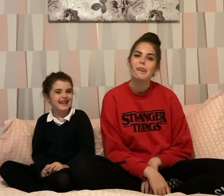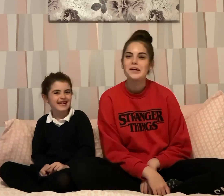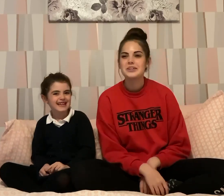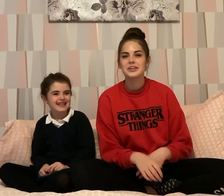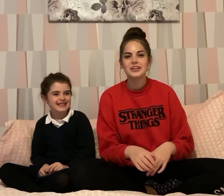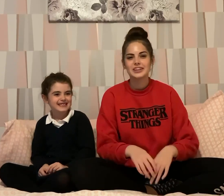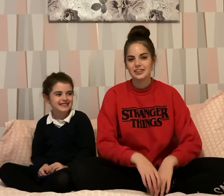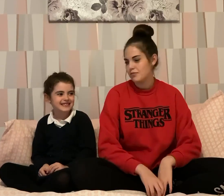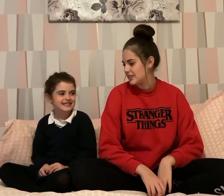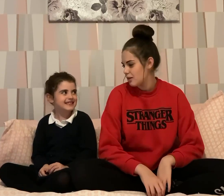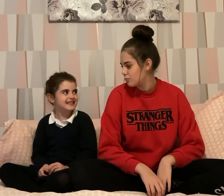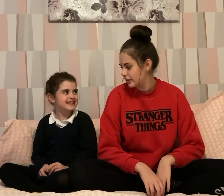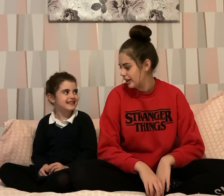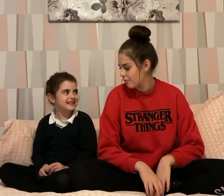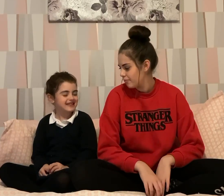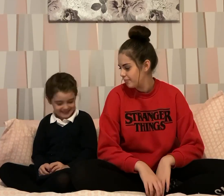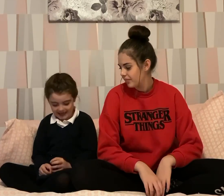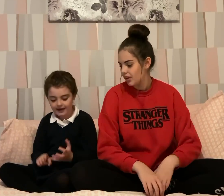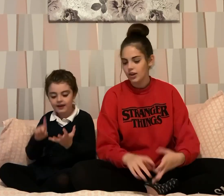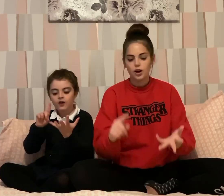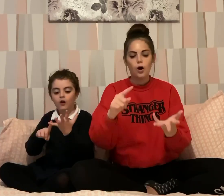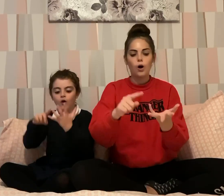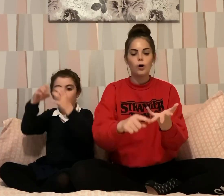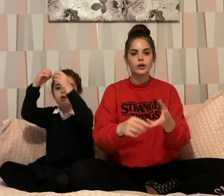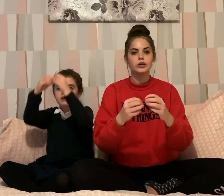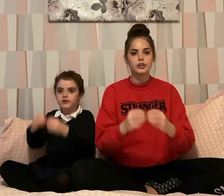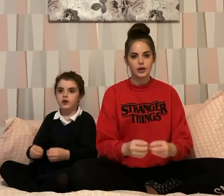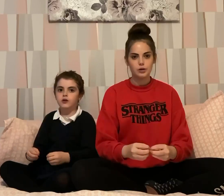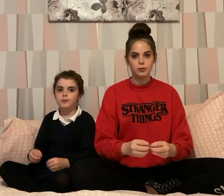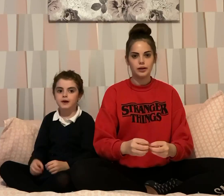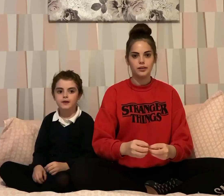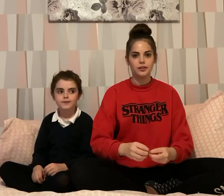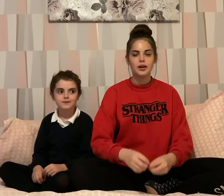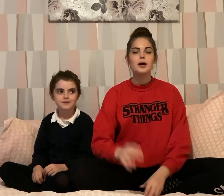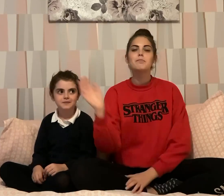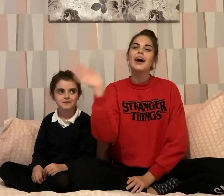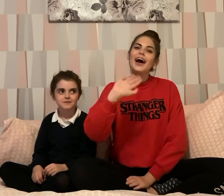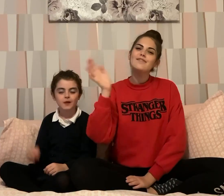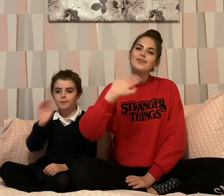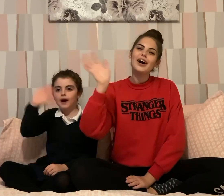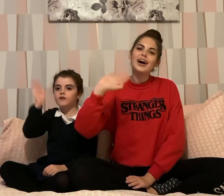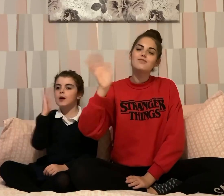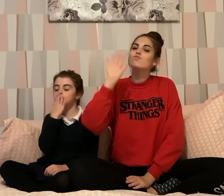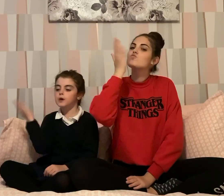Can you share the sign one more time? October. Bye, everyone.